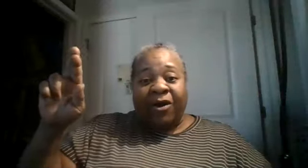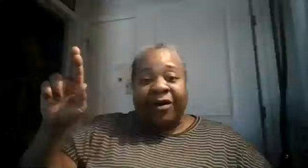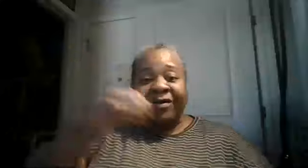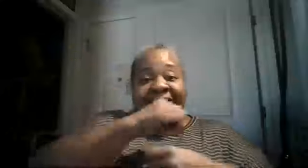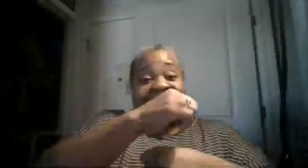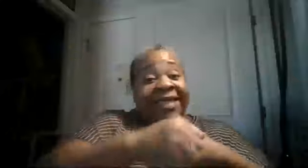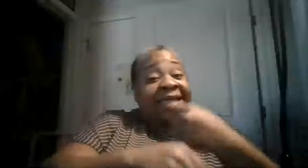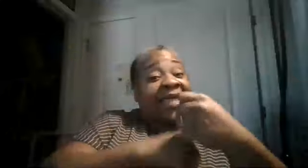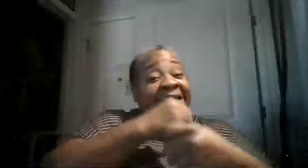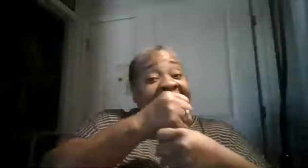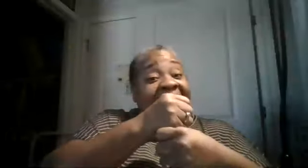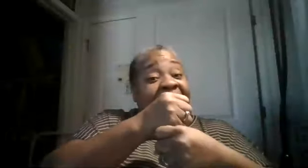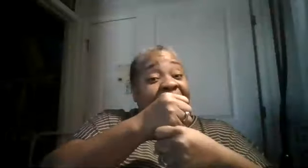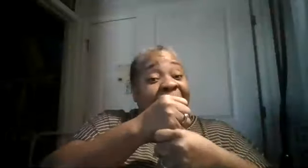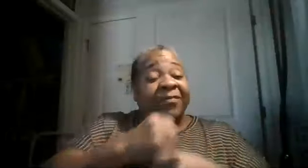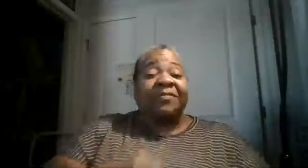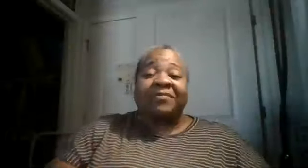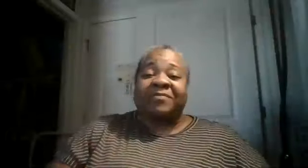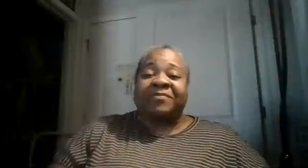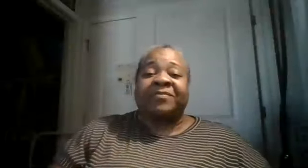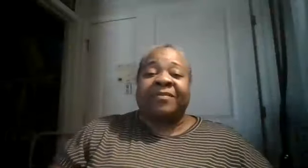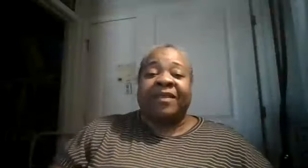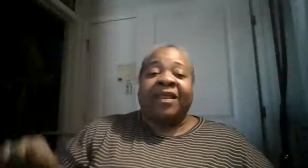Y-E-A-R. Year.